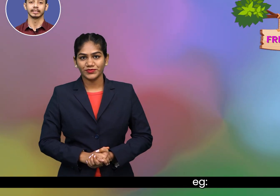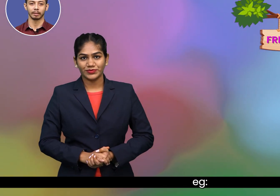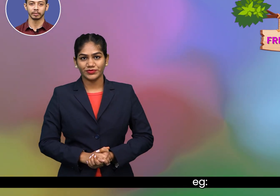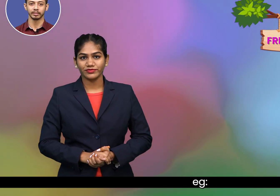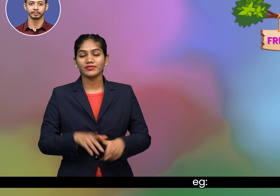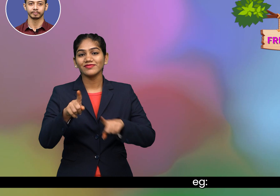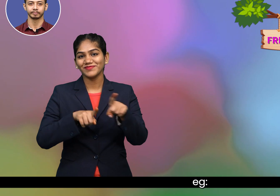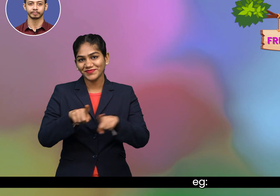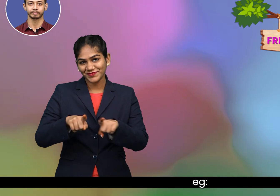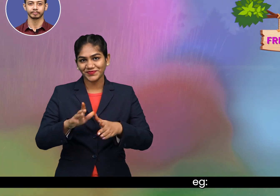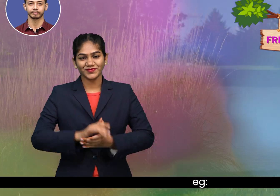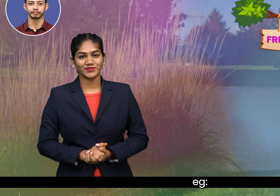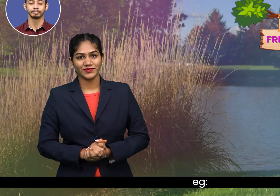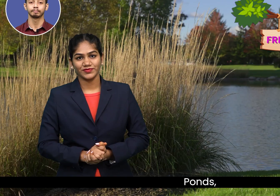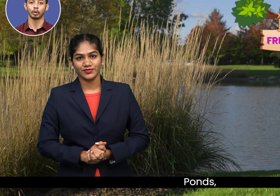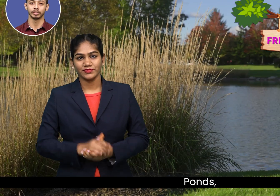example